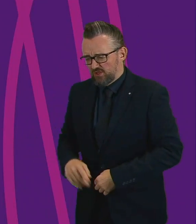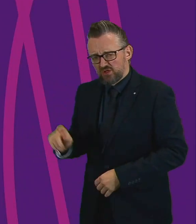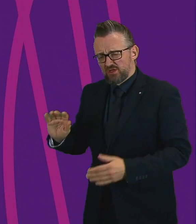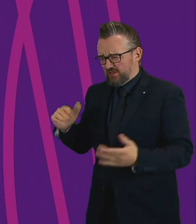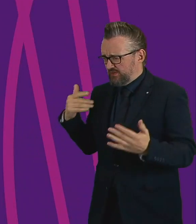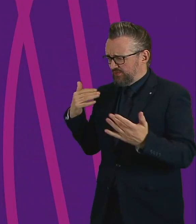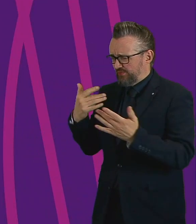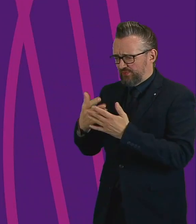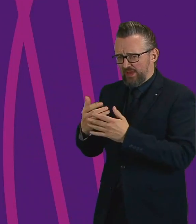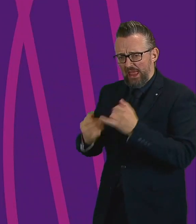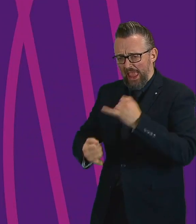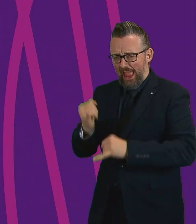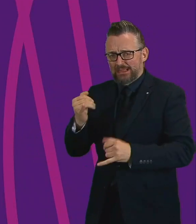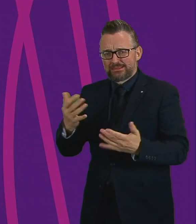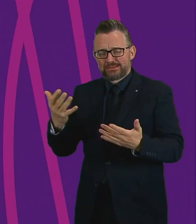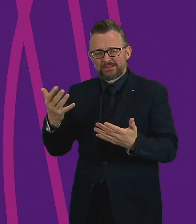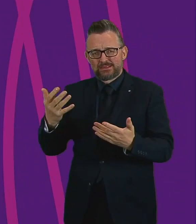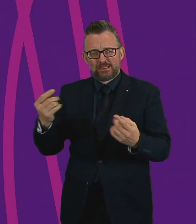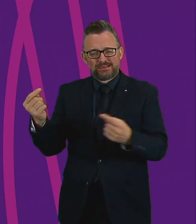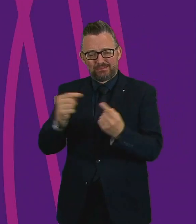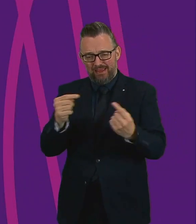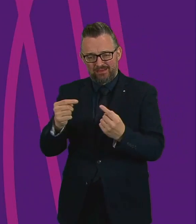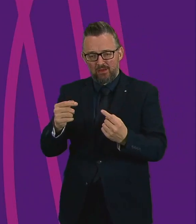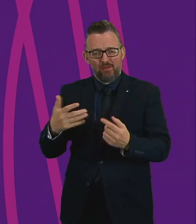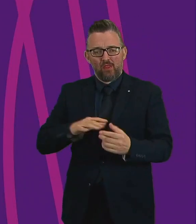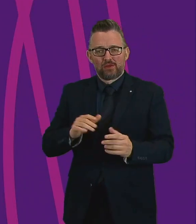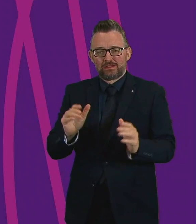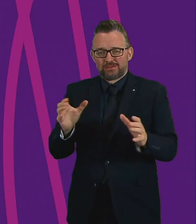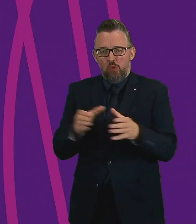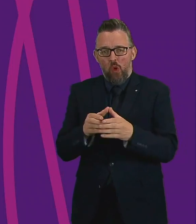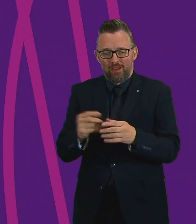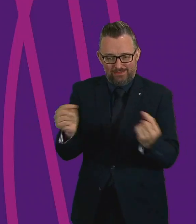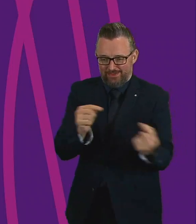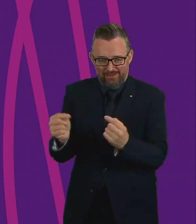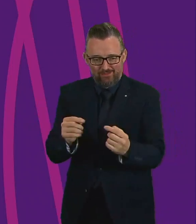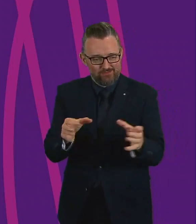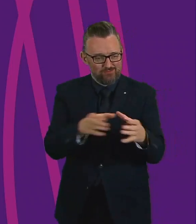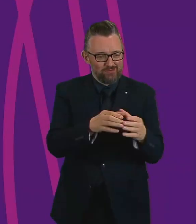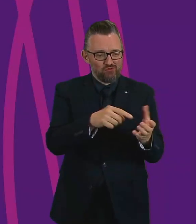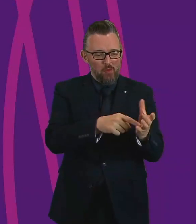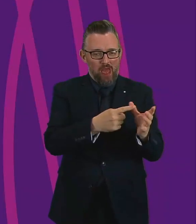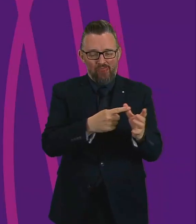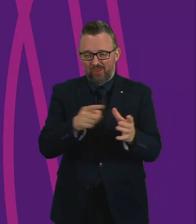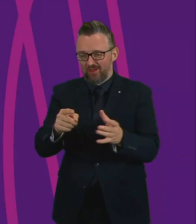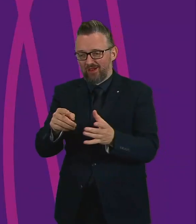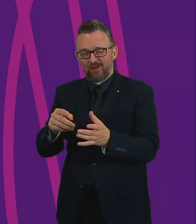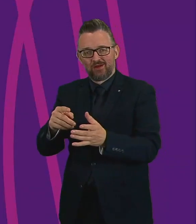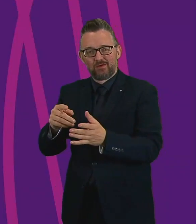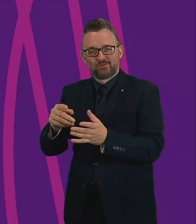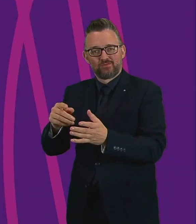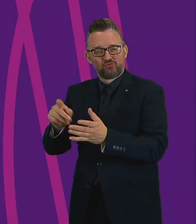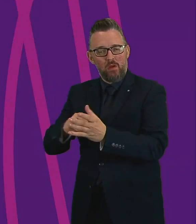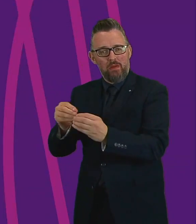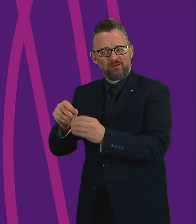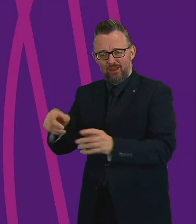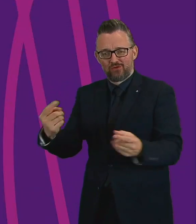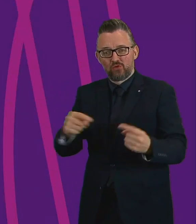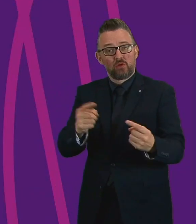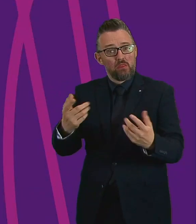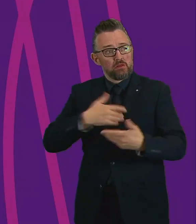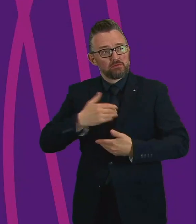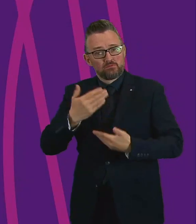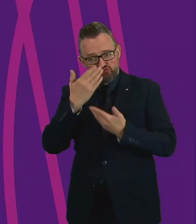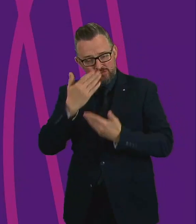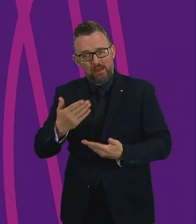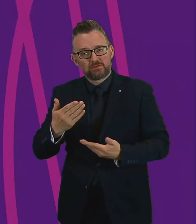quite a fascinating mini-debate between Tom Arthur and Michelle Ballantyne. I think actually it was quite mature and respectful towards each other for